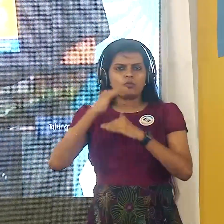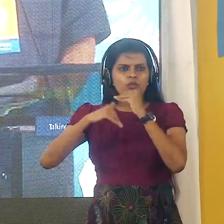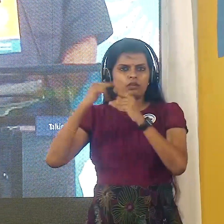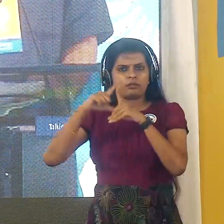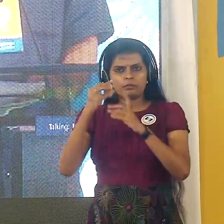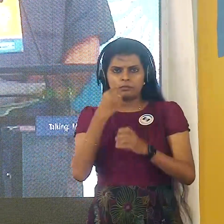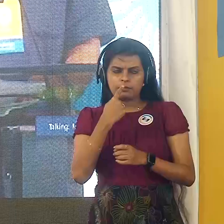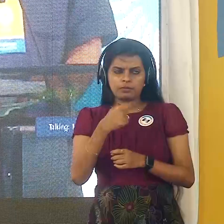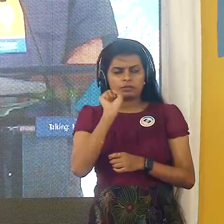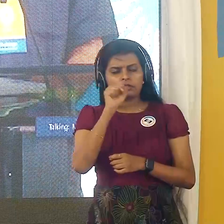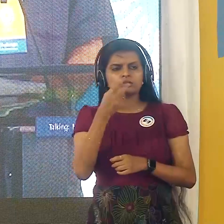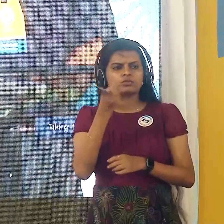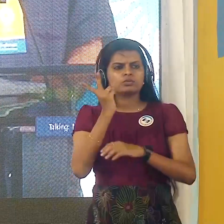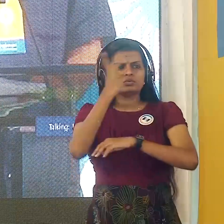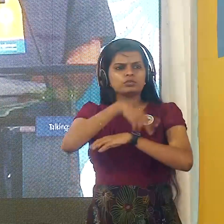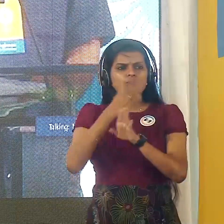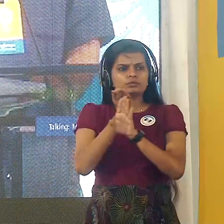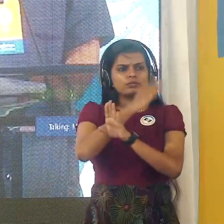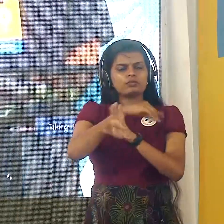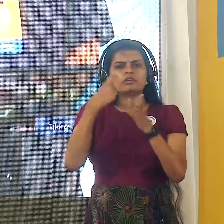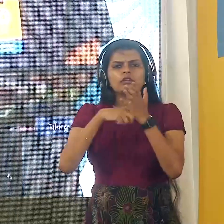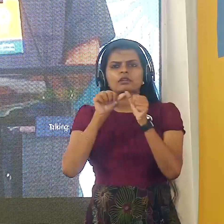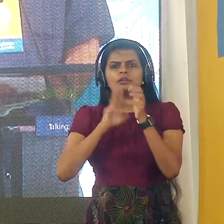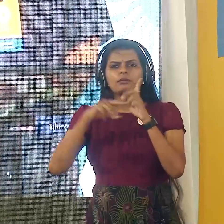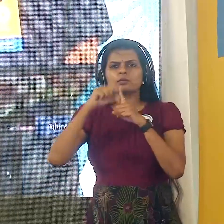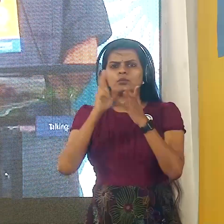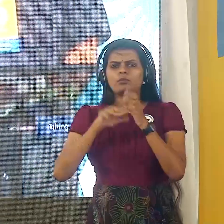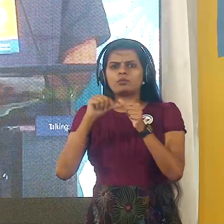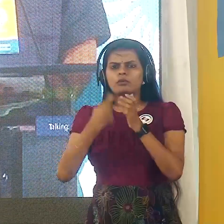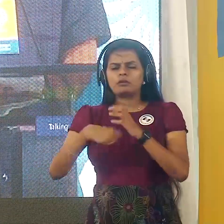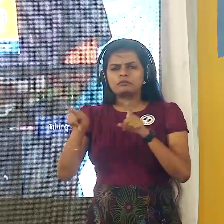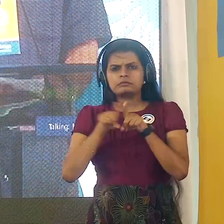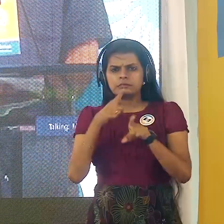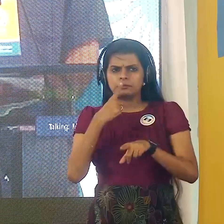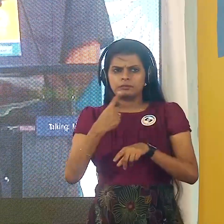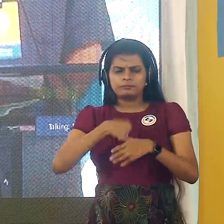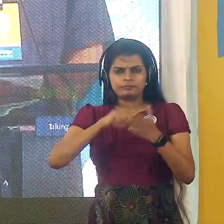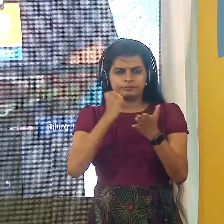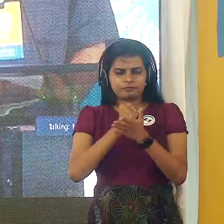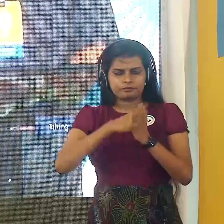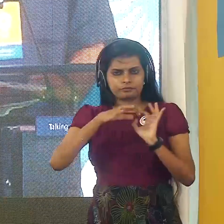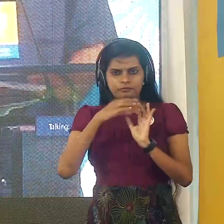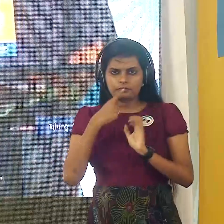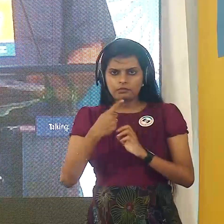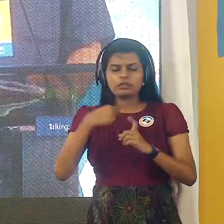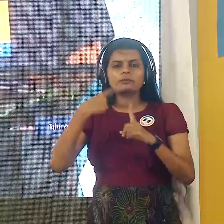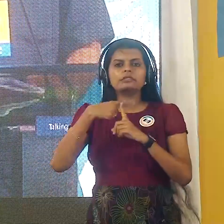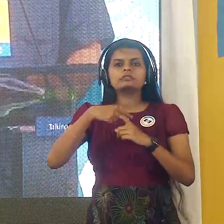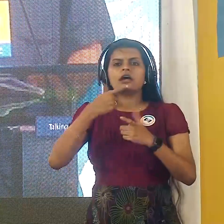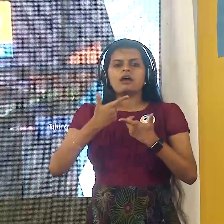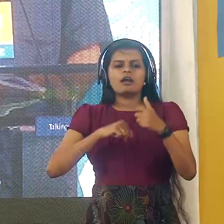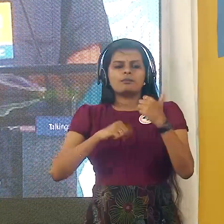address. 2 days back, Professor Ramkumar also mentioned about the need for the same by mentioning that the chemical